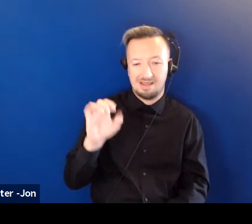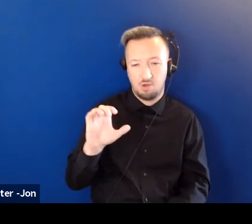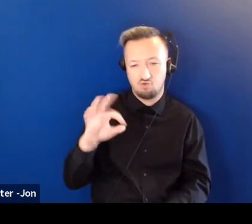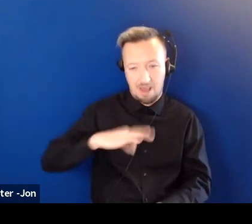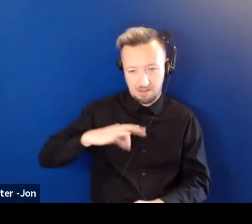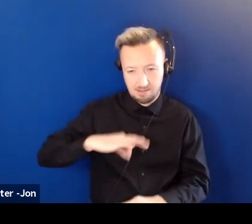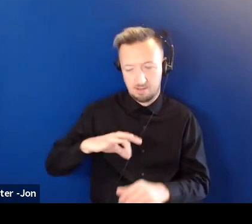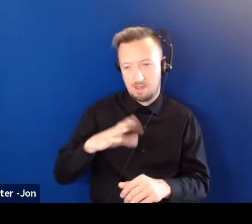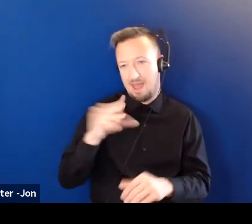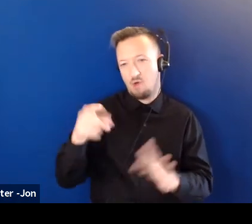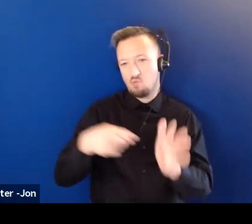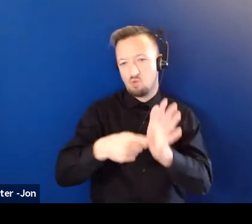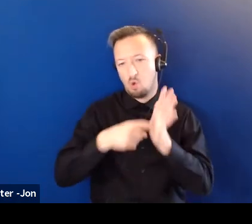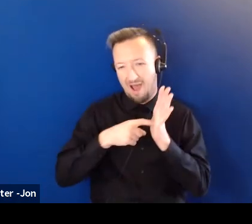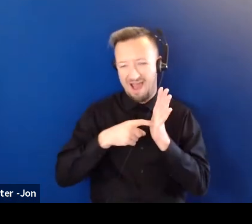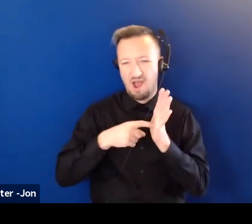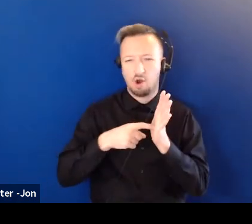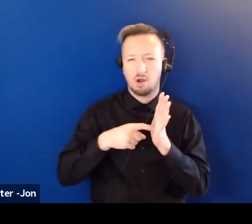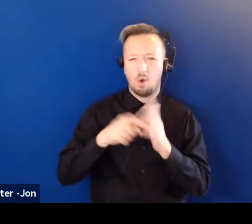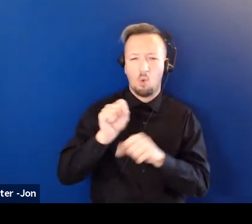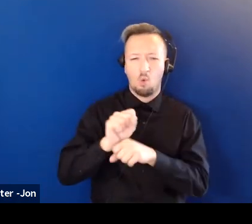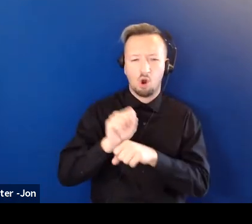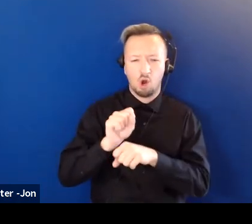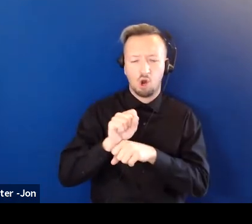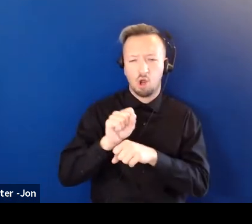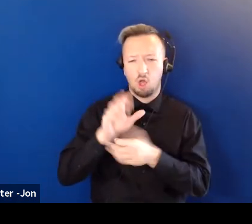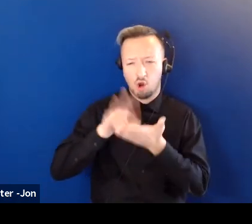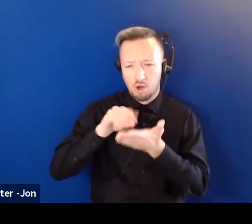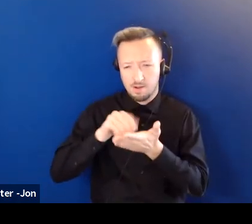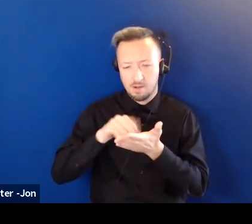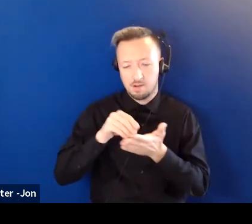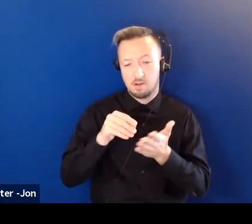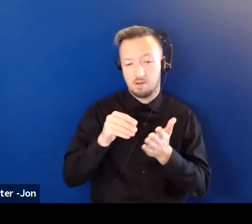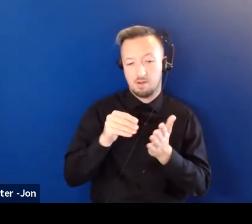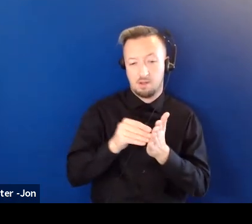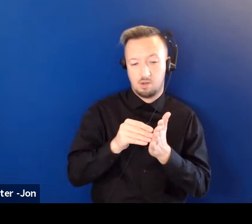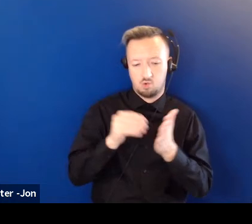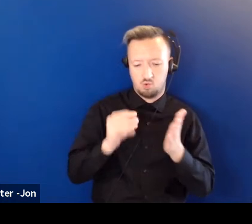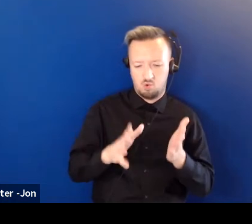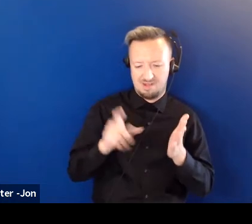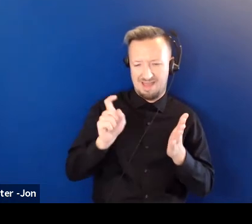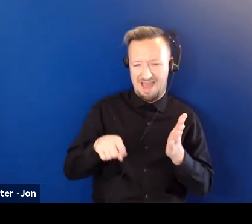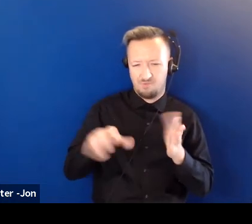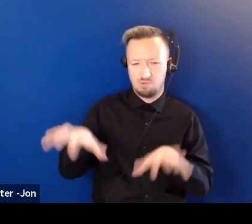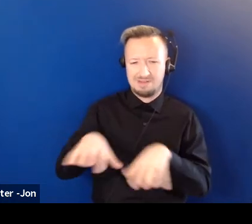number of work-based learning hours that students are having to take. There's employability